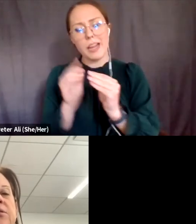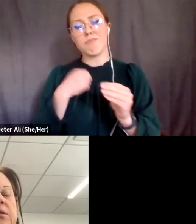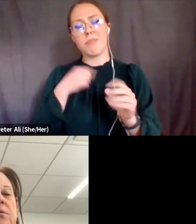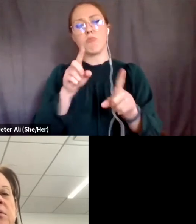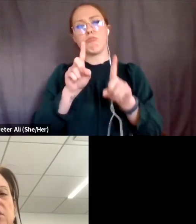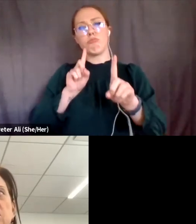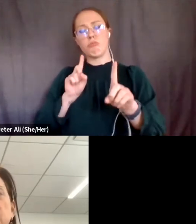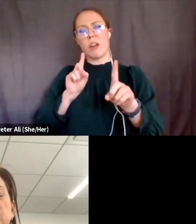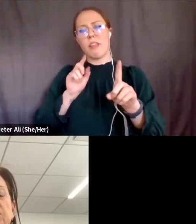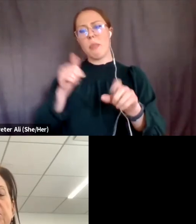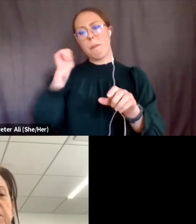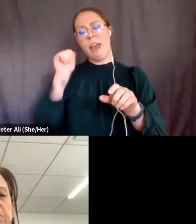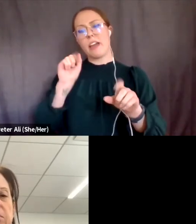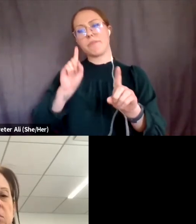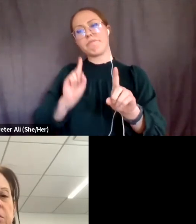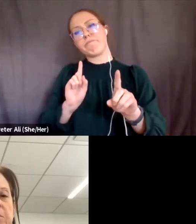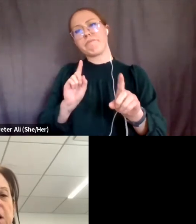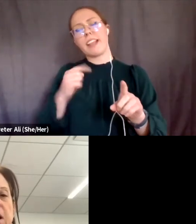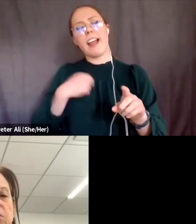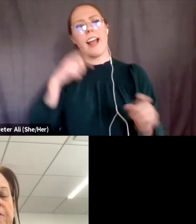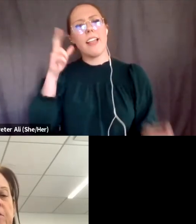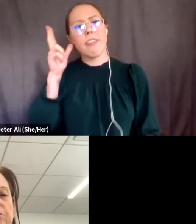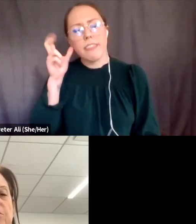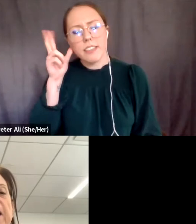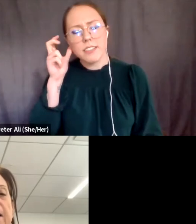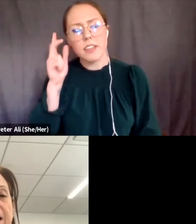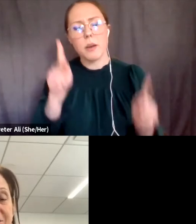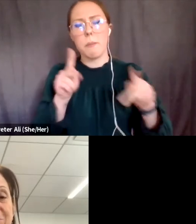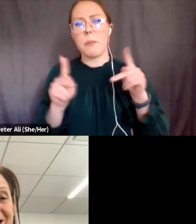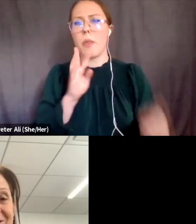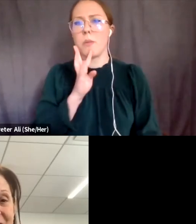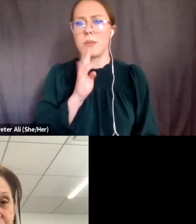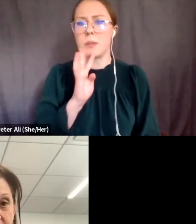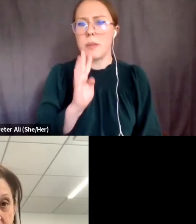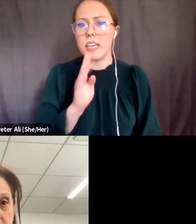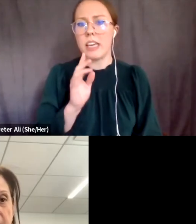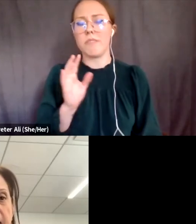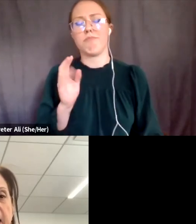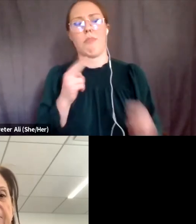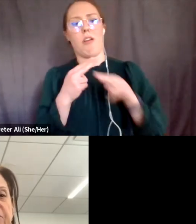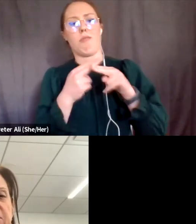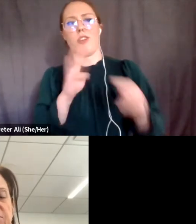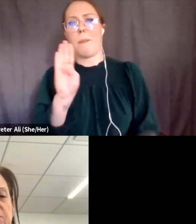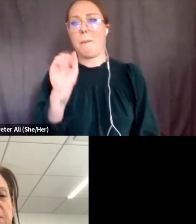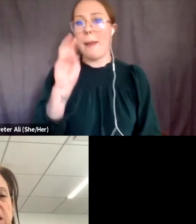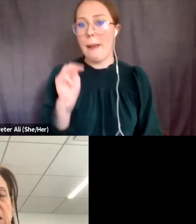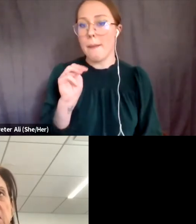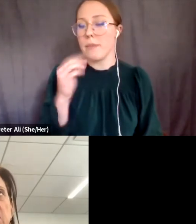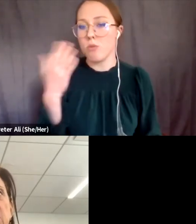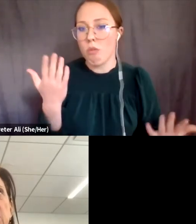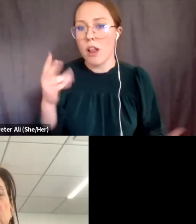I listened to some people who were speaking refer to BAM as a plantation. And this to